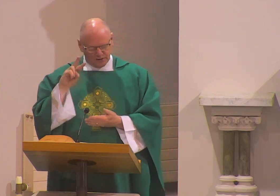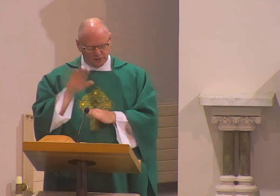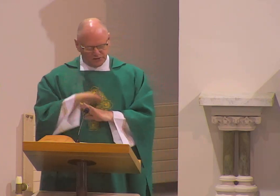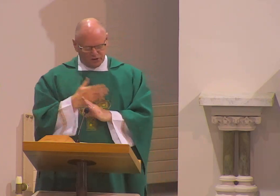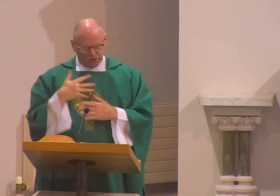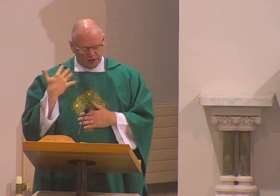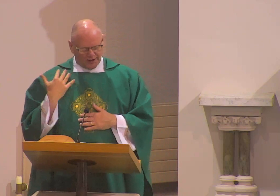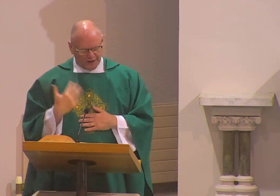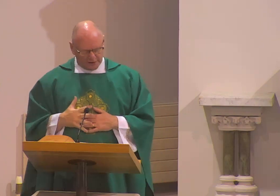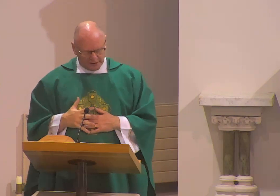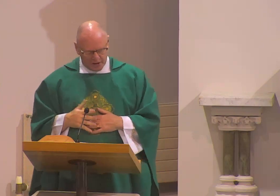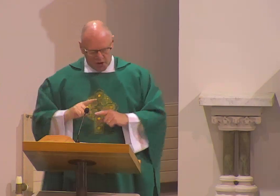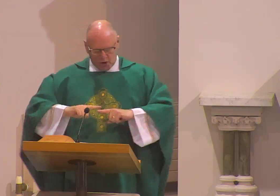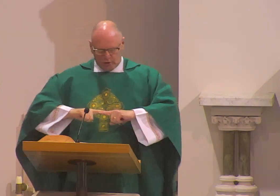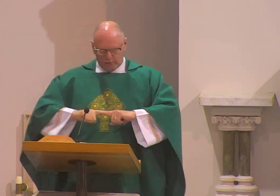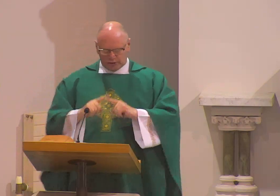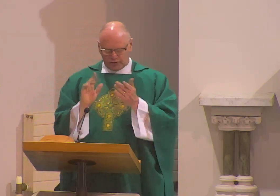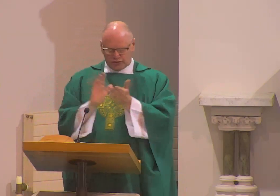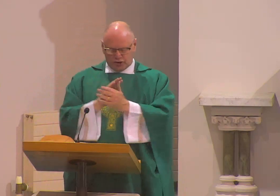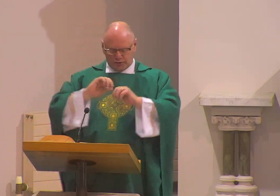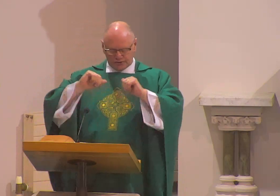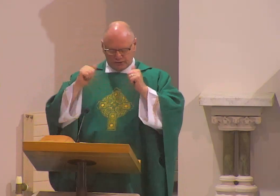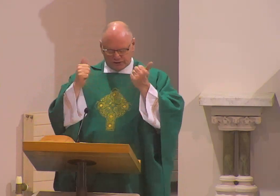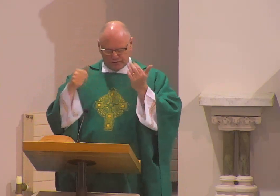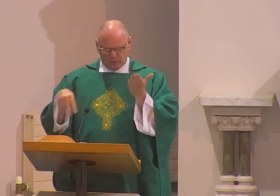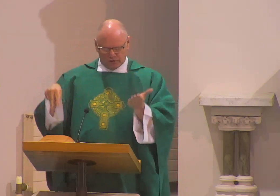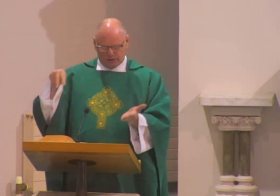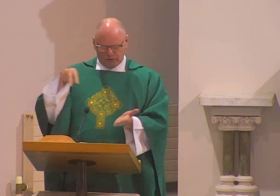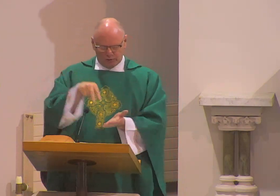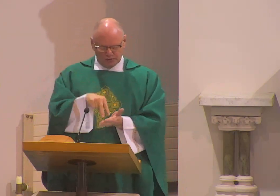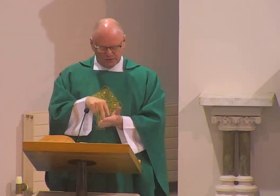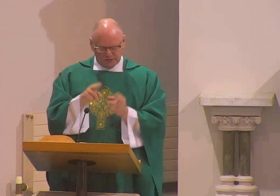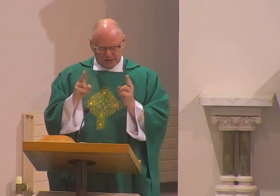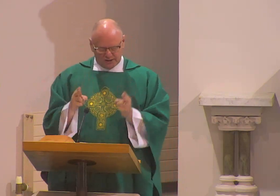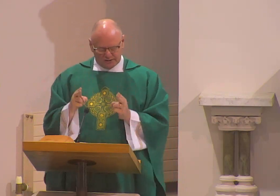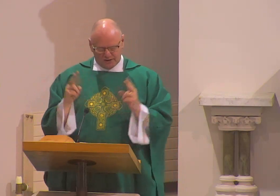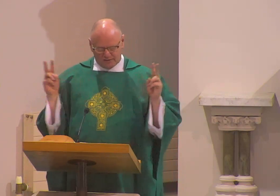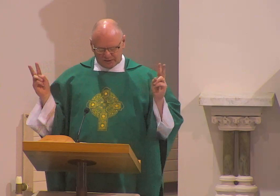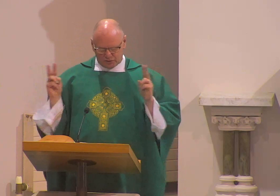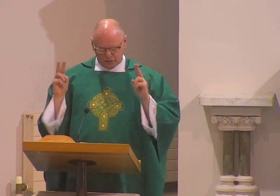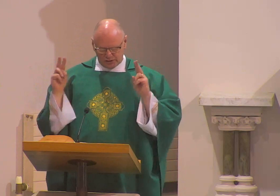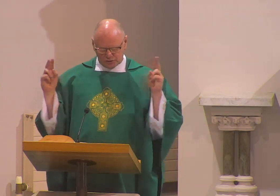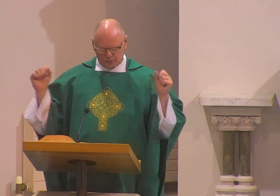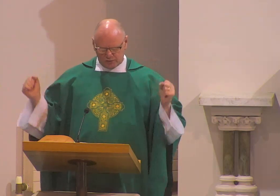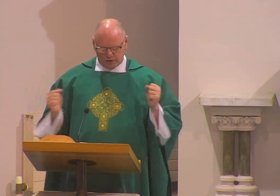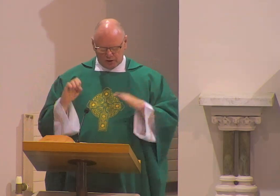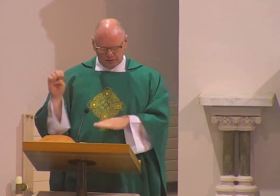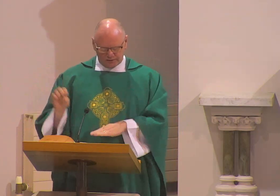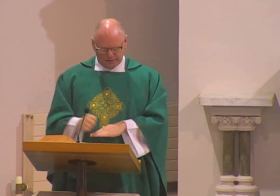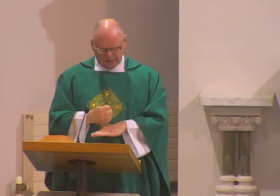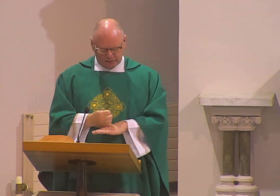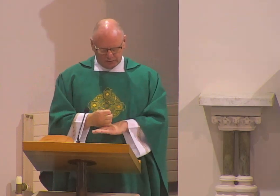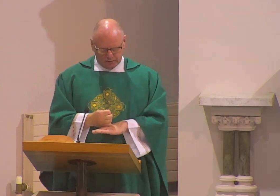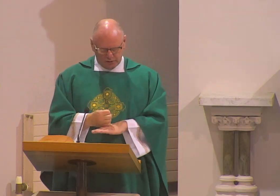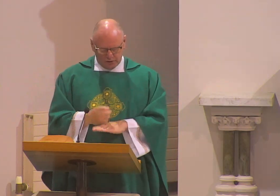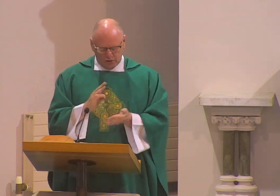see your son in agony. But your joy was great when he rose from the dead, victorious over the powers of